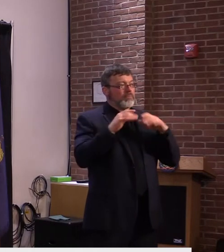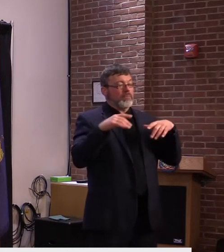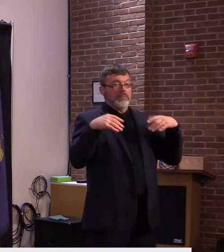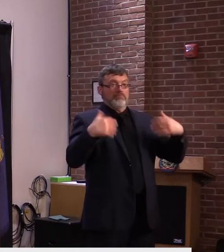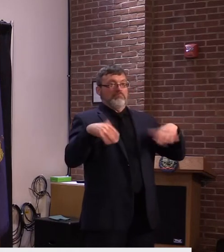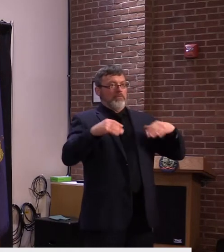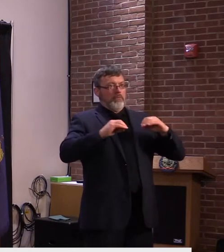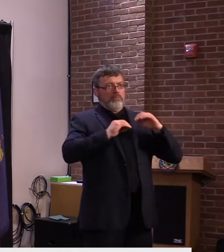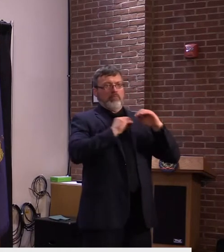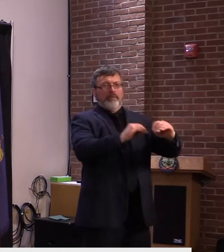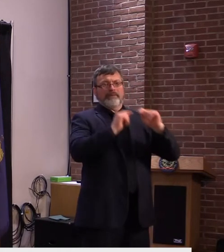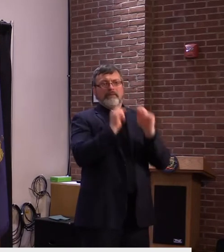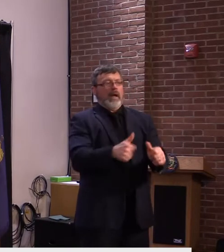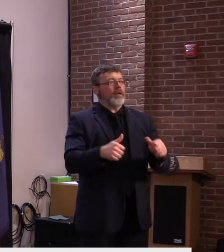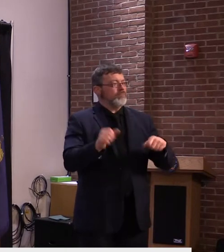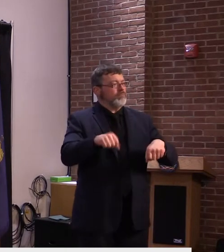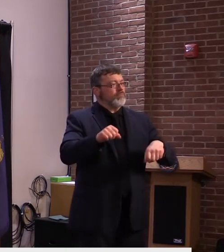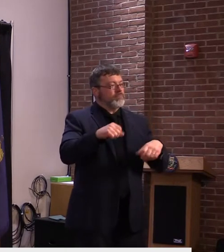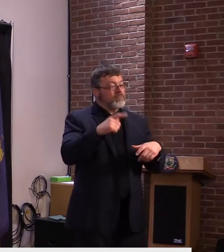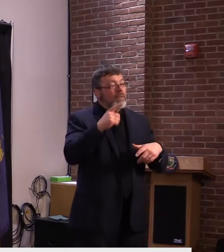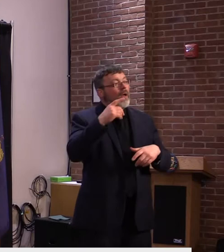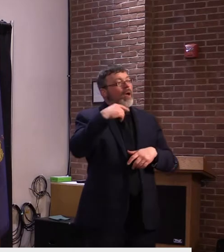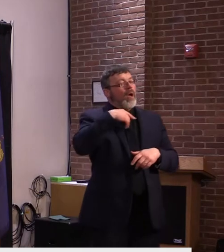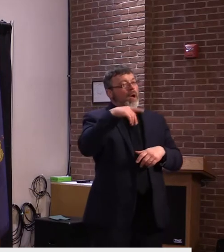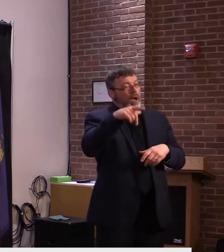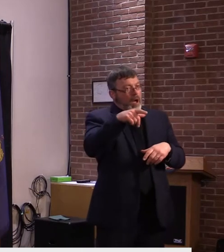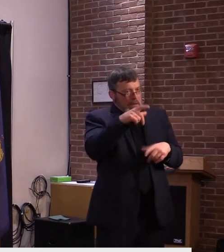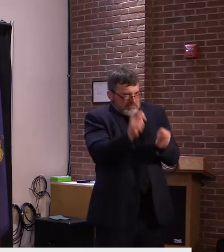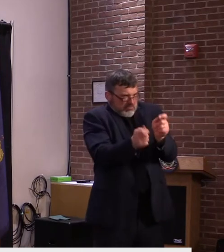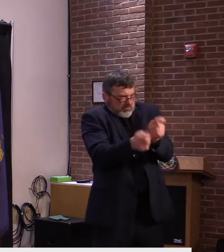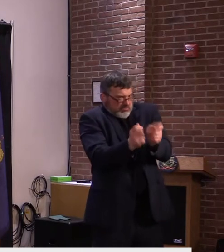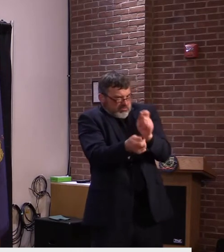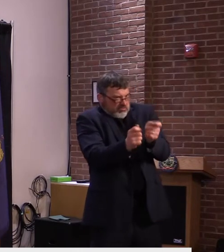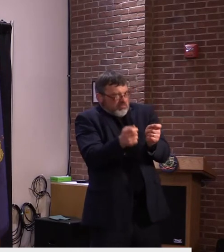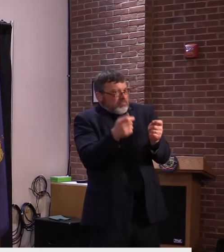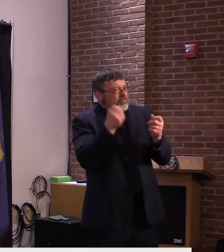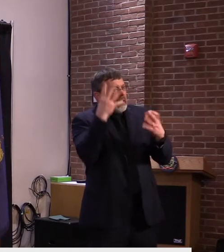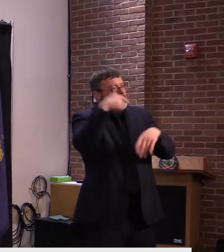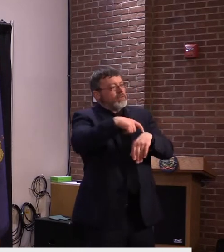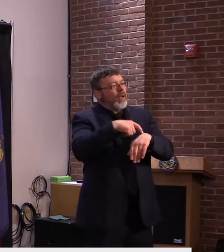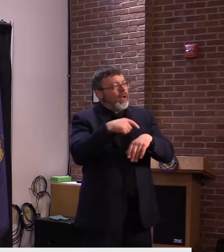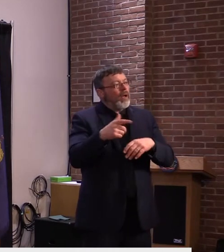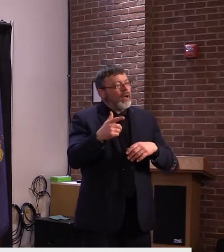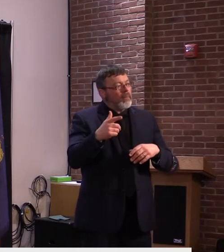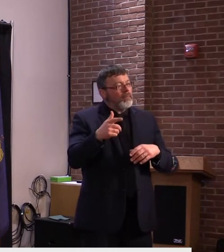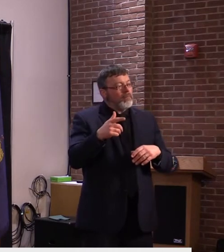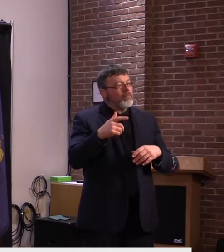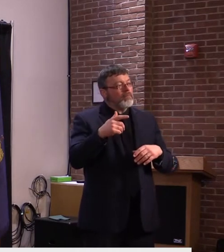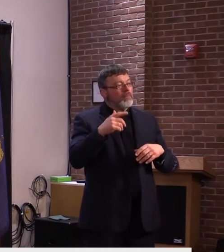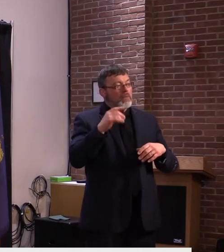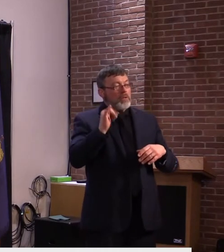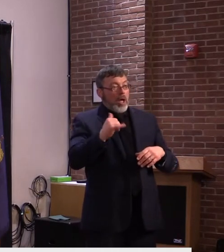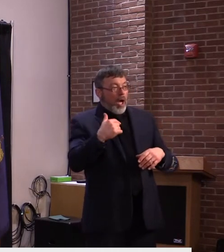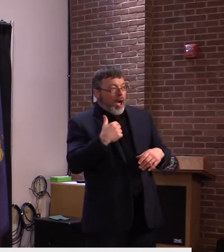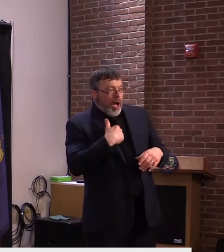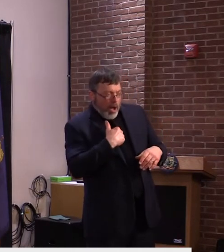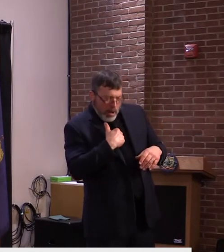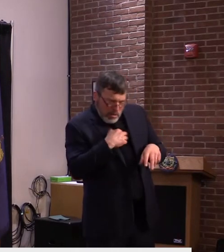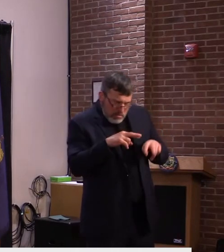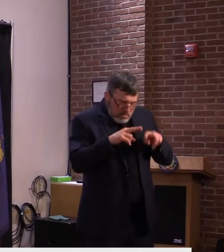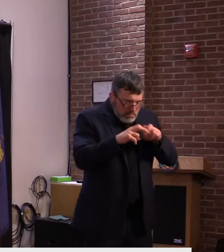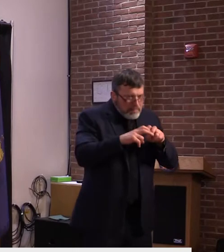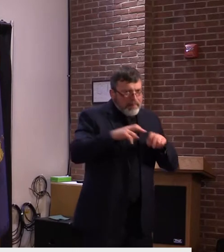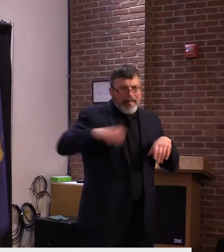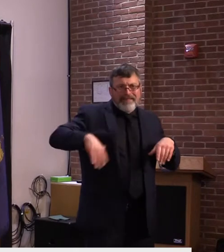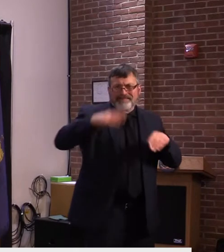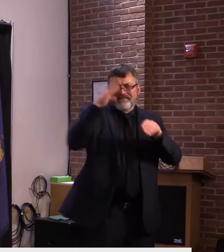made a number of improvements that make it much more palatable. So I don't know all the details of it, but again, it looks much